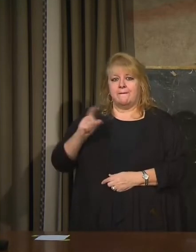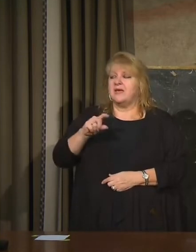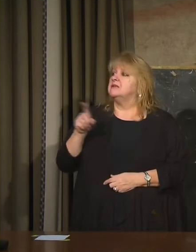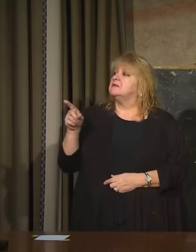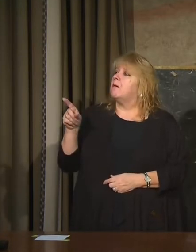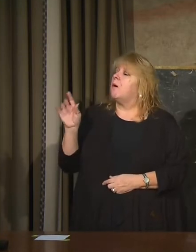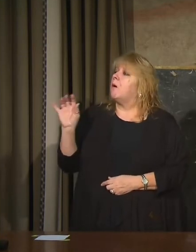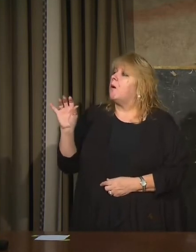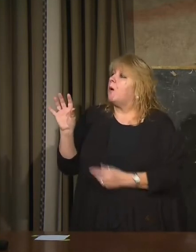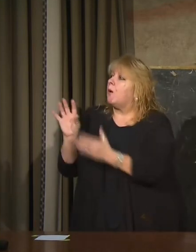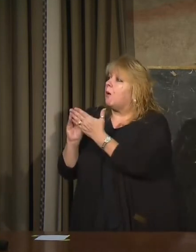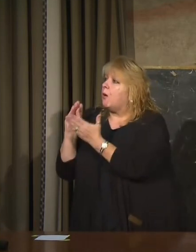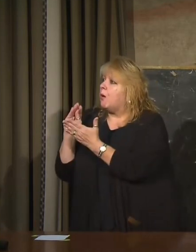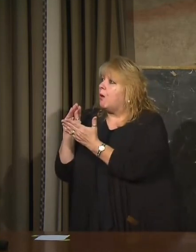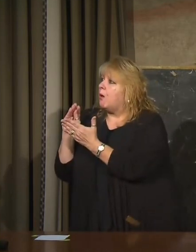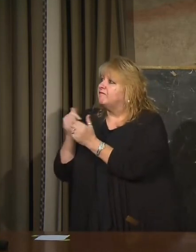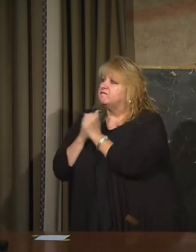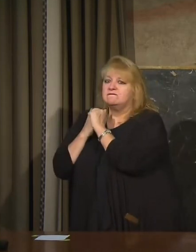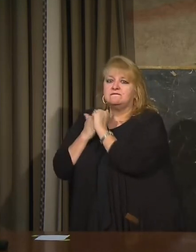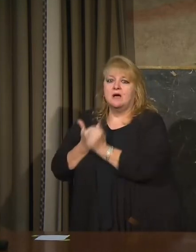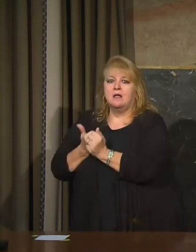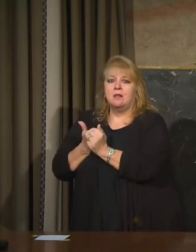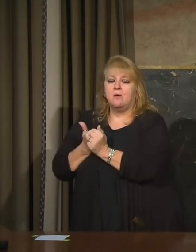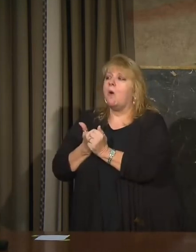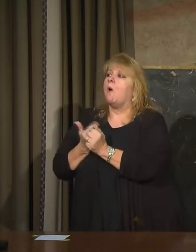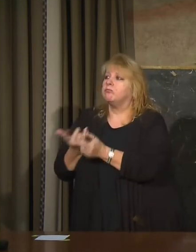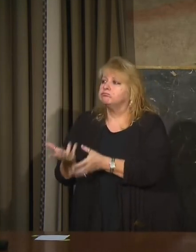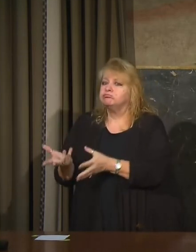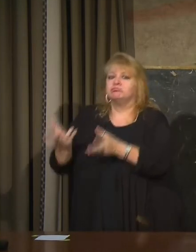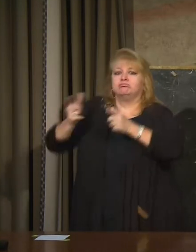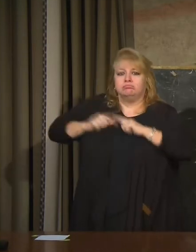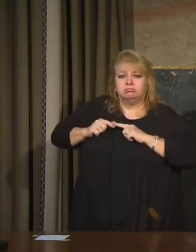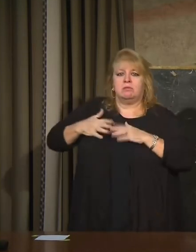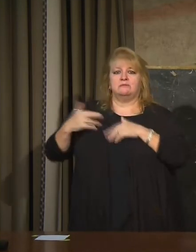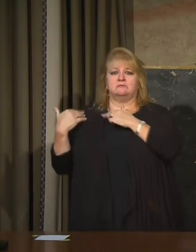a better job. We have to do a better job.